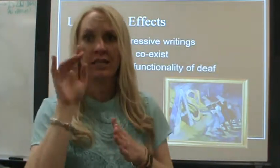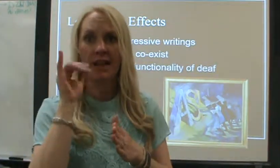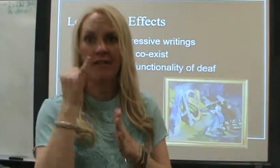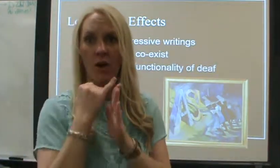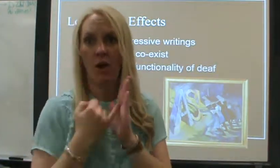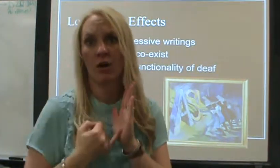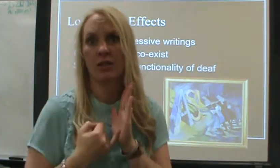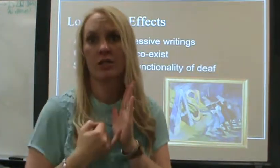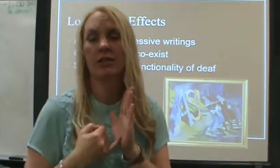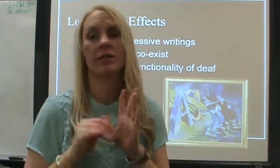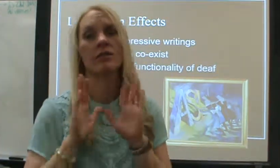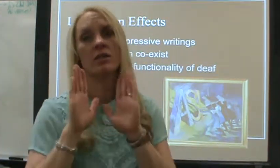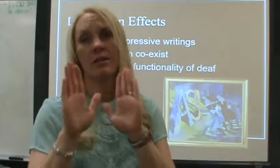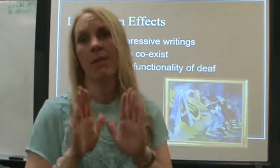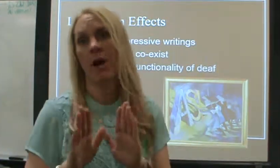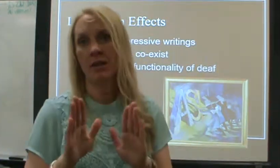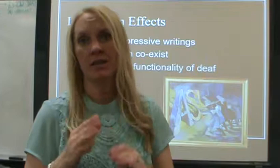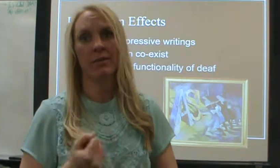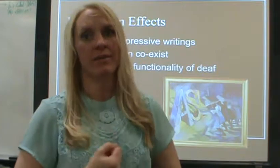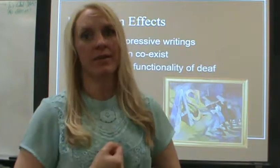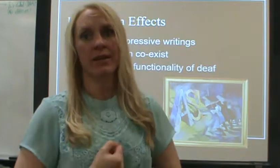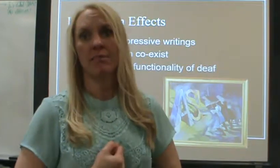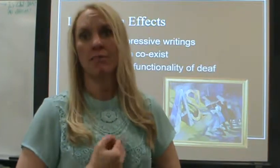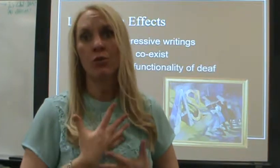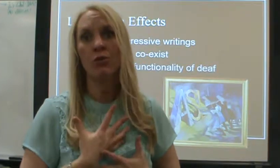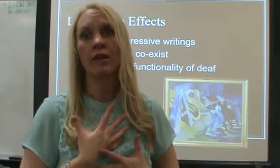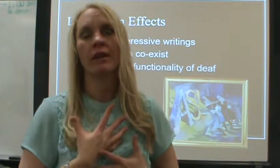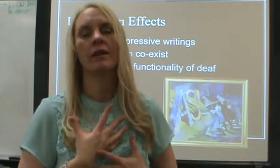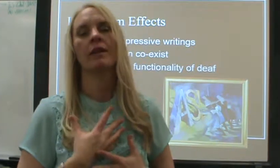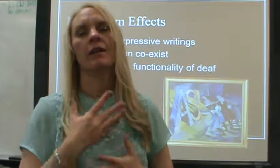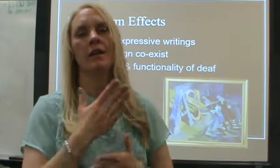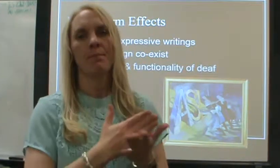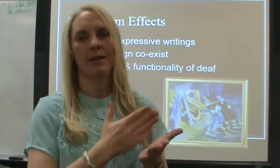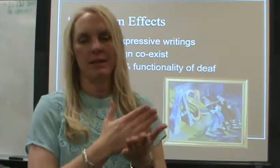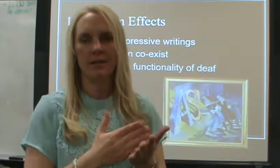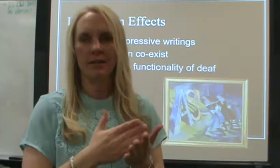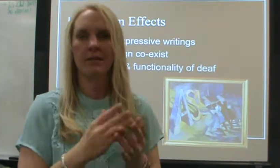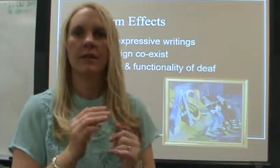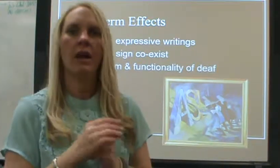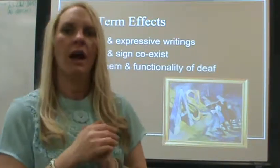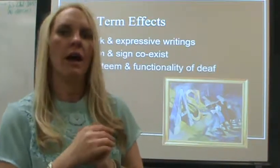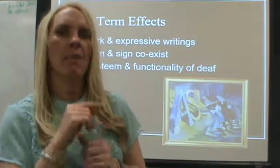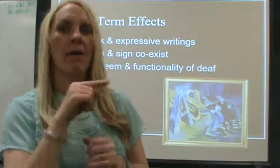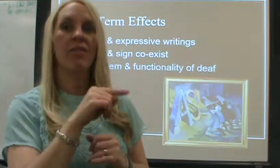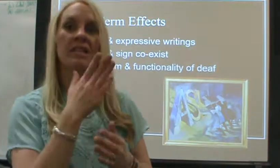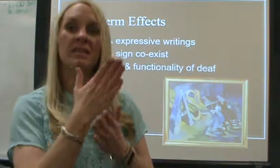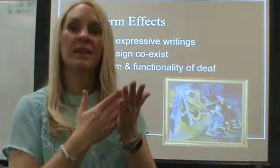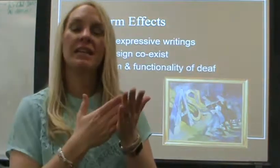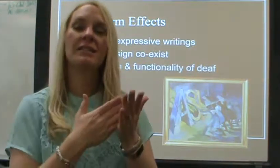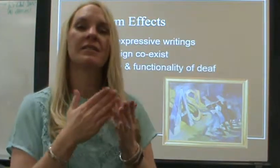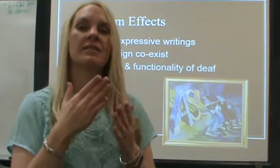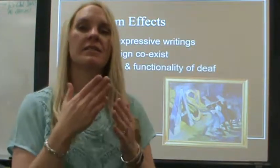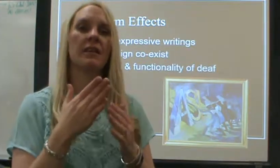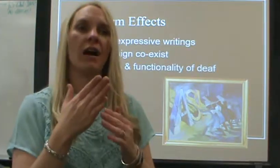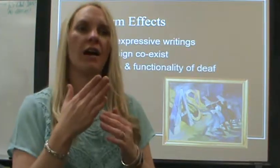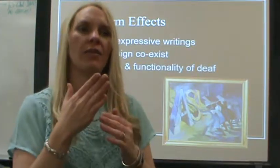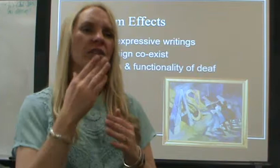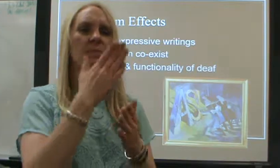deaf art. There's some awesome and very moving pieces. This piece, this